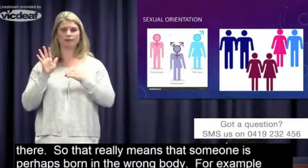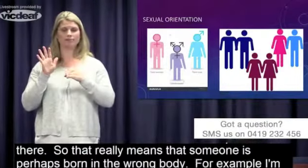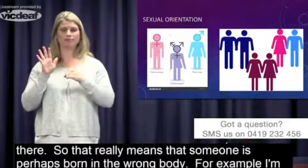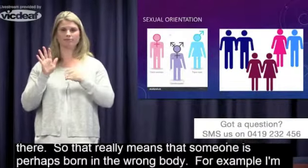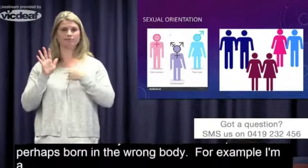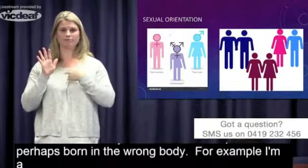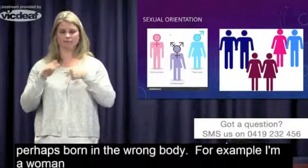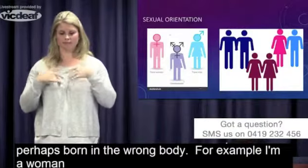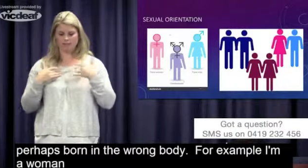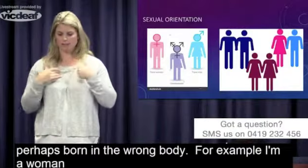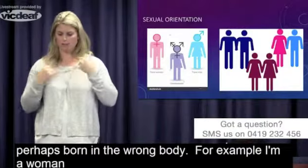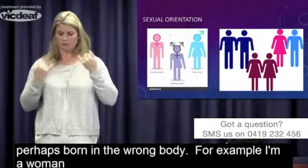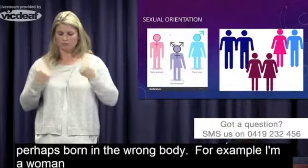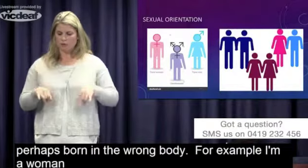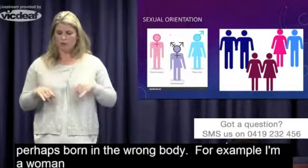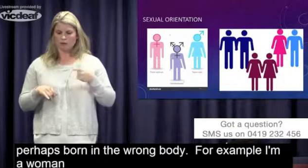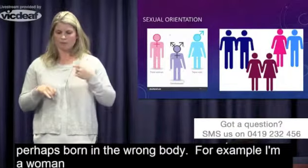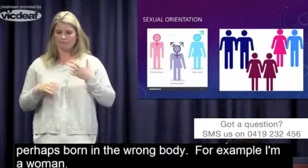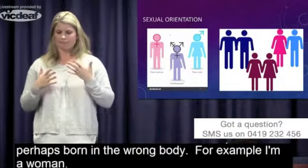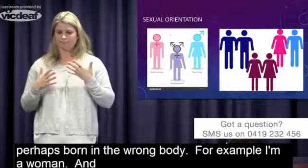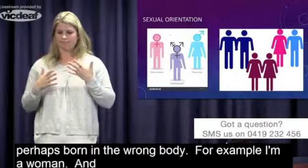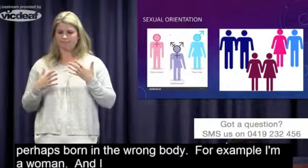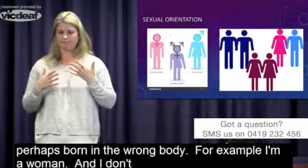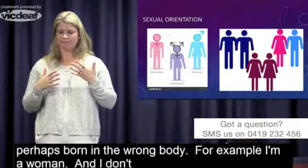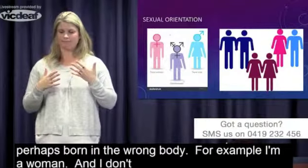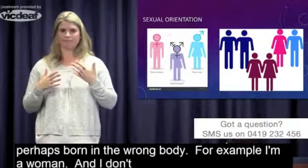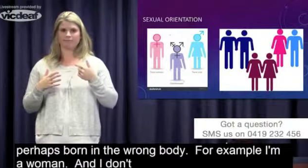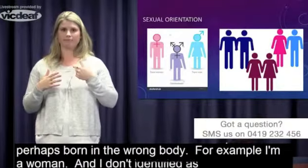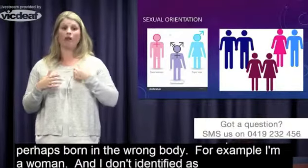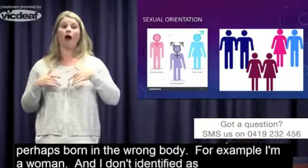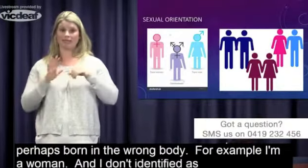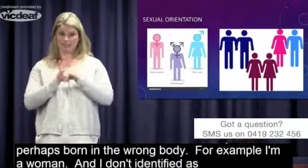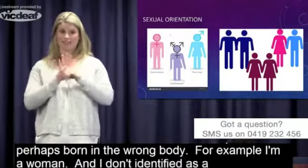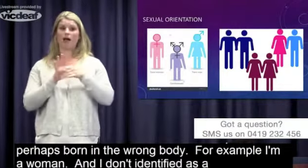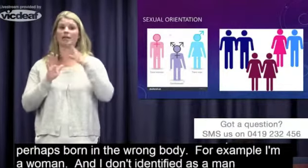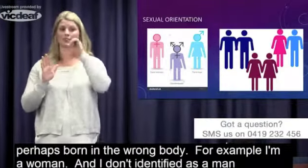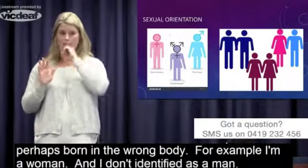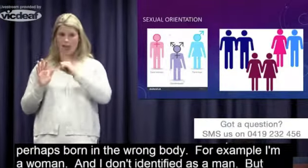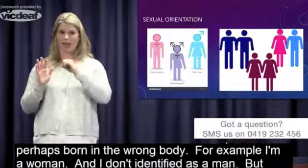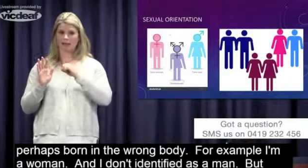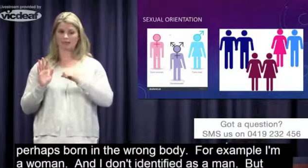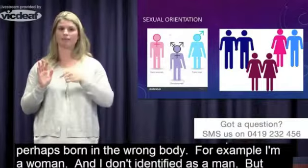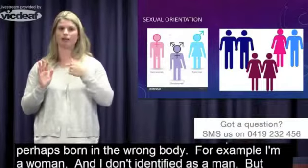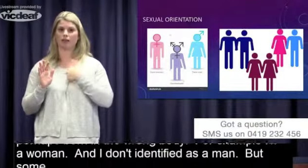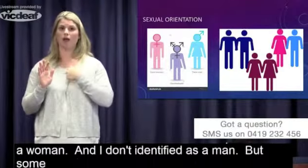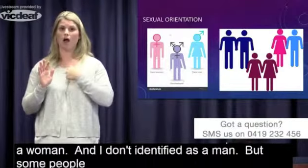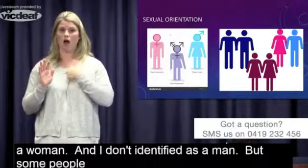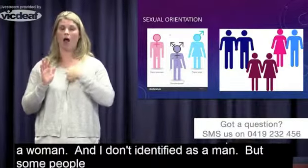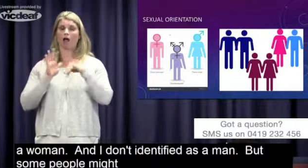and I don't identify as a man, but some people might. For example, if I did